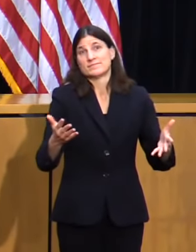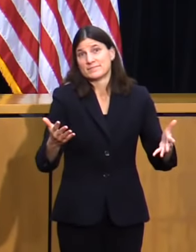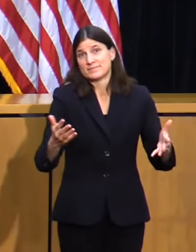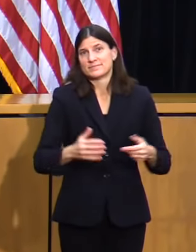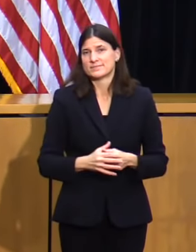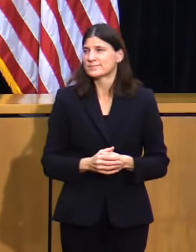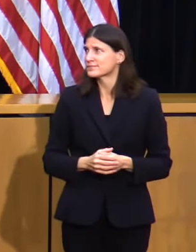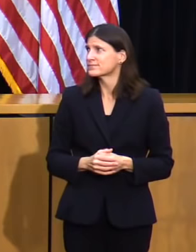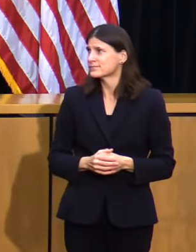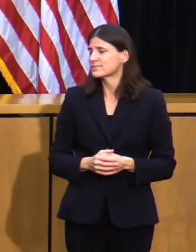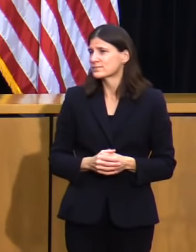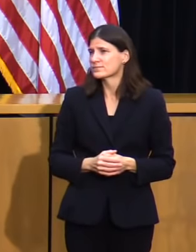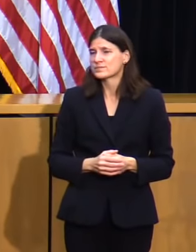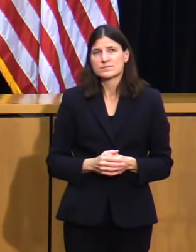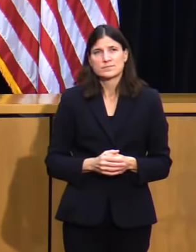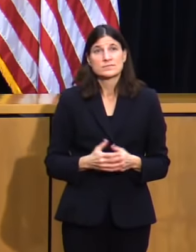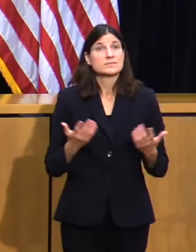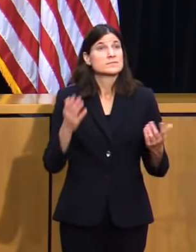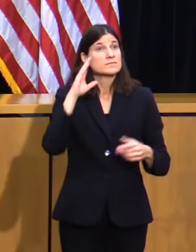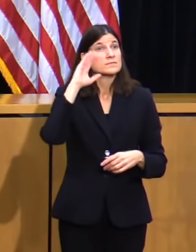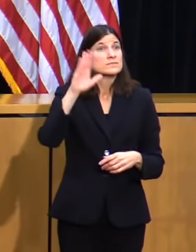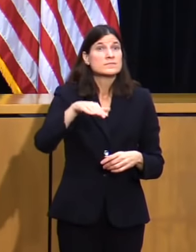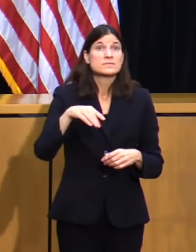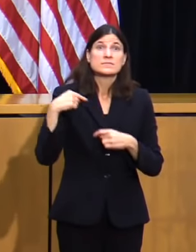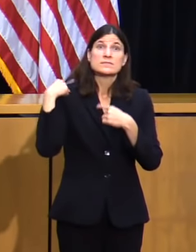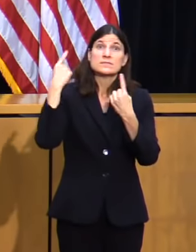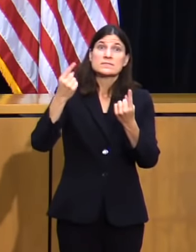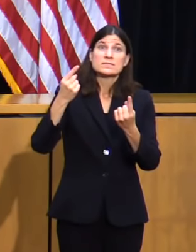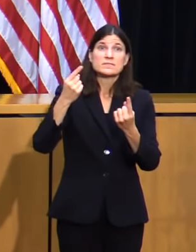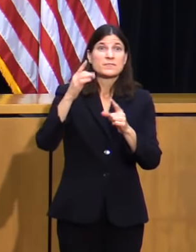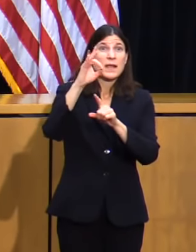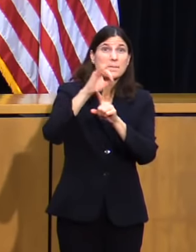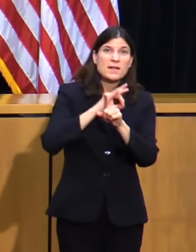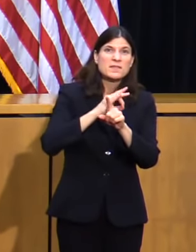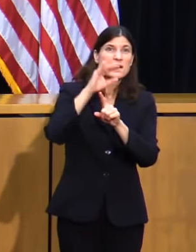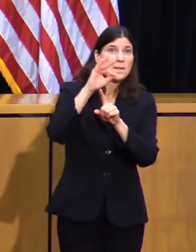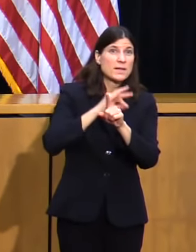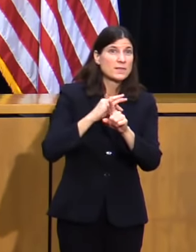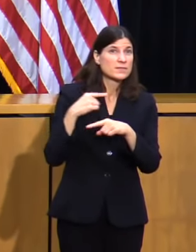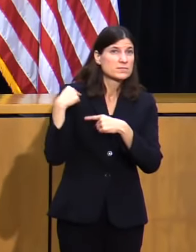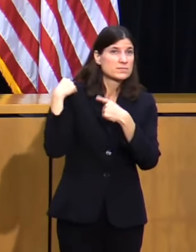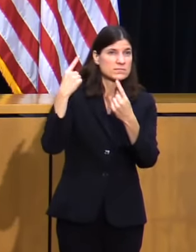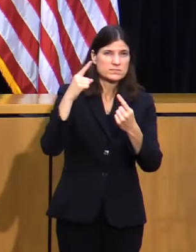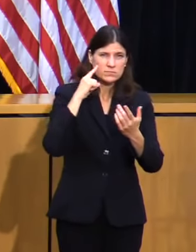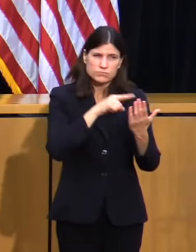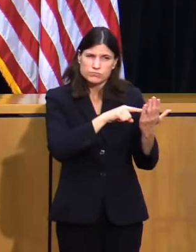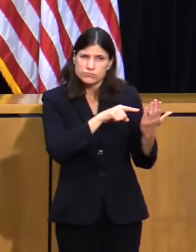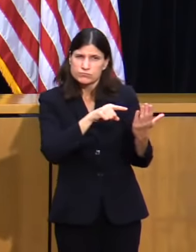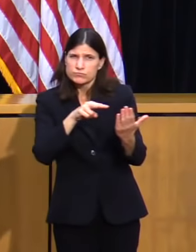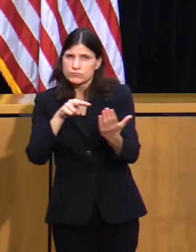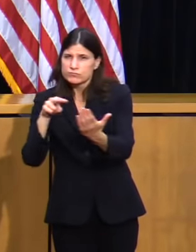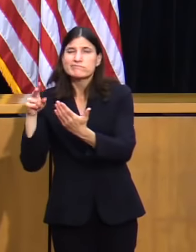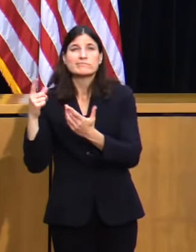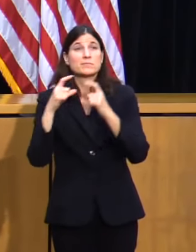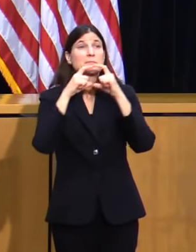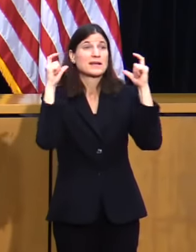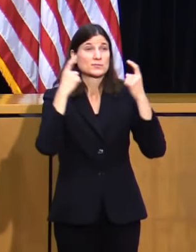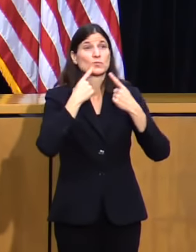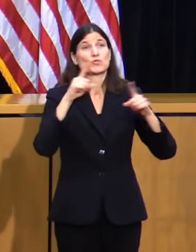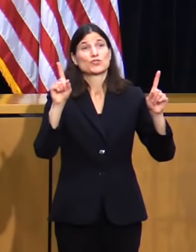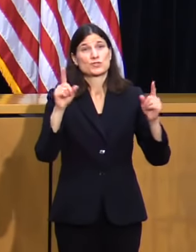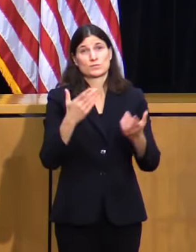months of sort of universal agreement about those issues amongst most of the folks in the healthcare world. Eric, I don't know if you want to speak directly to this